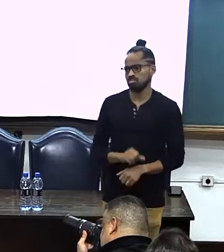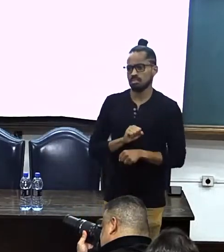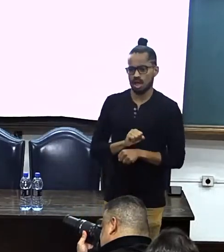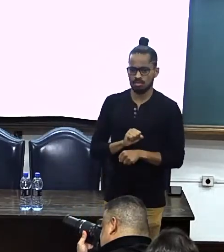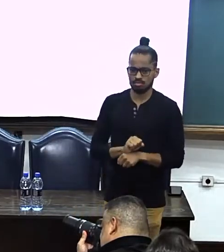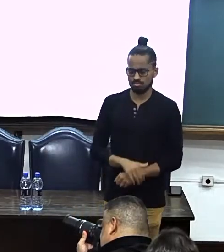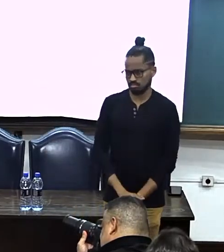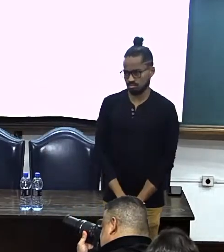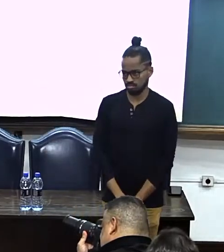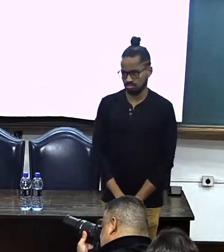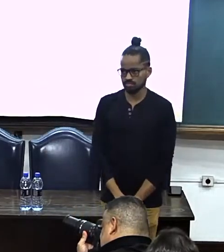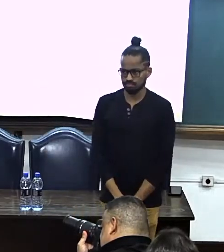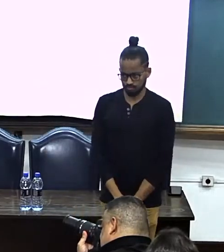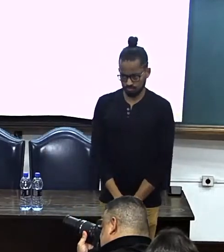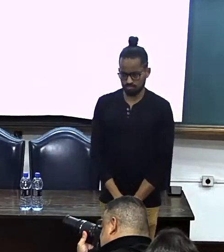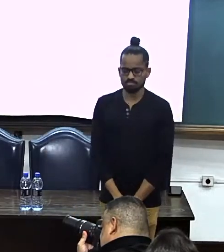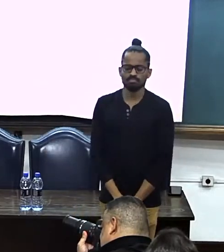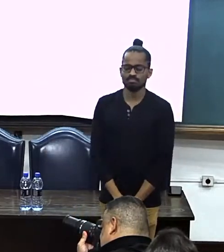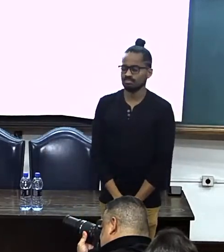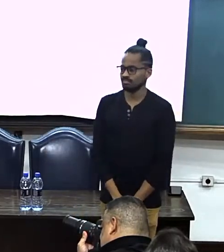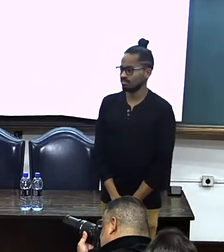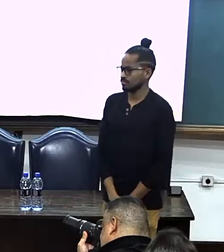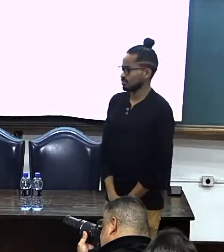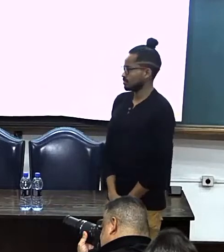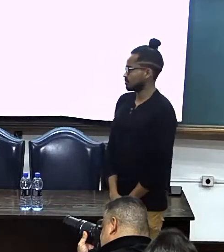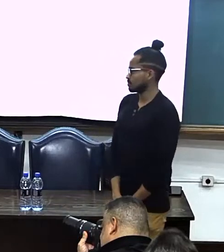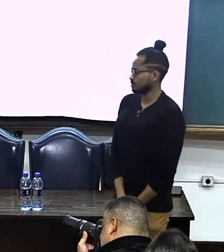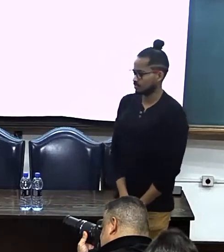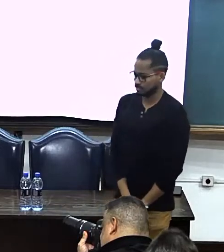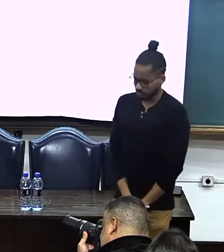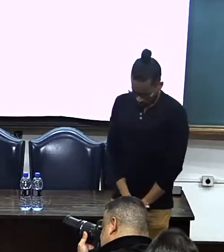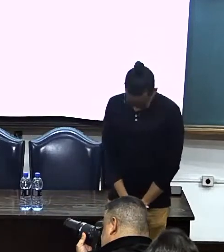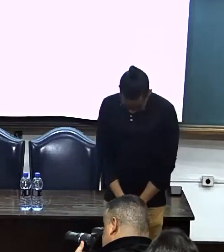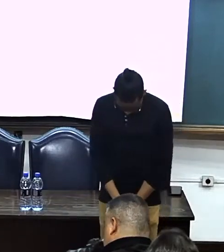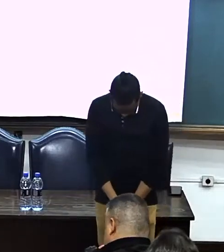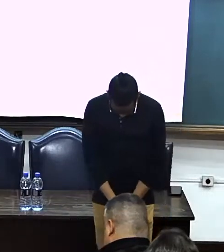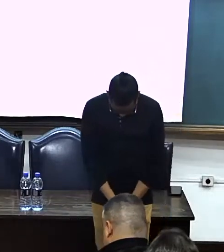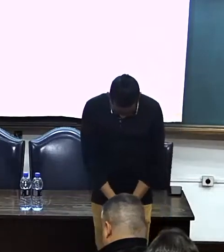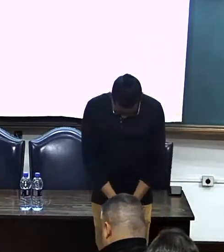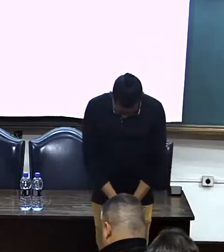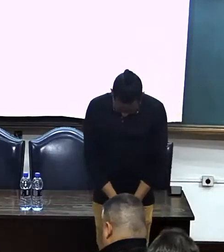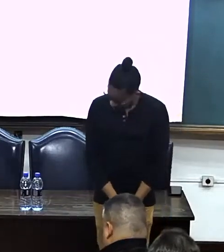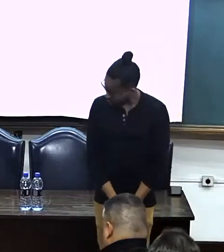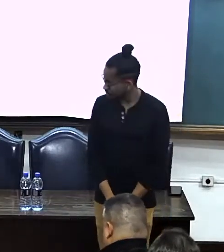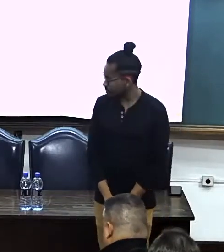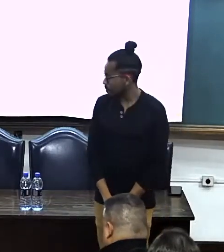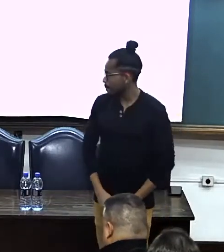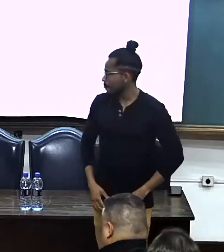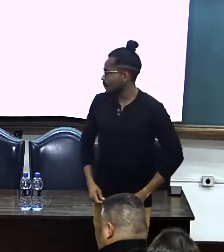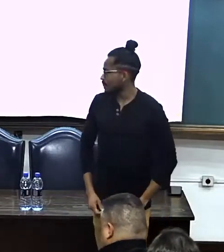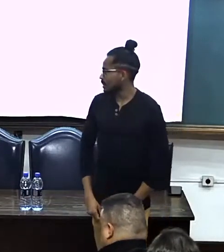da informação, né, sobre padrões de movimentos de articuladores.